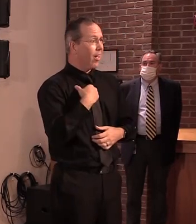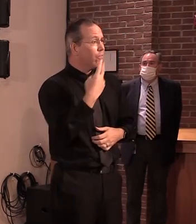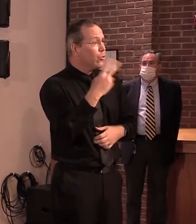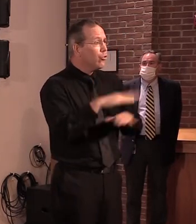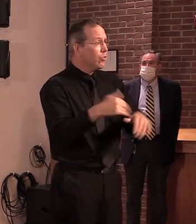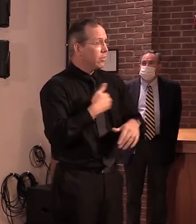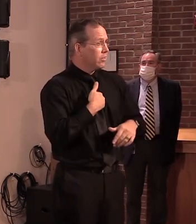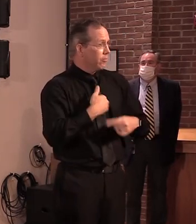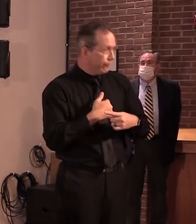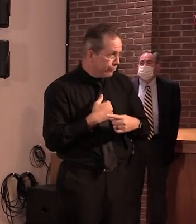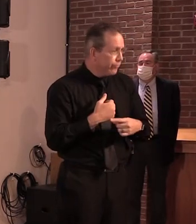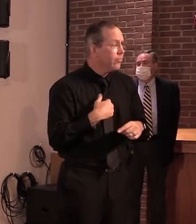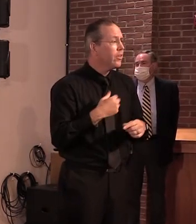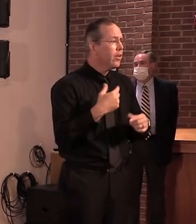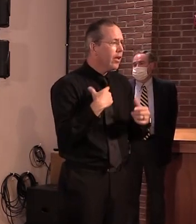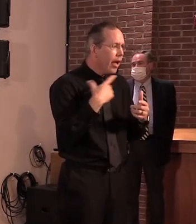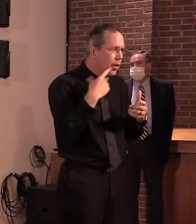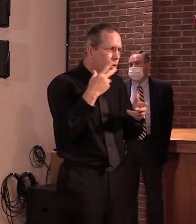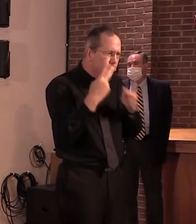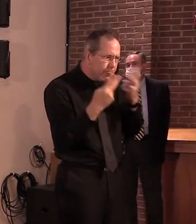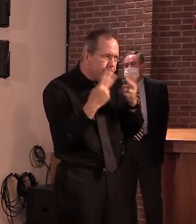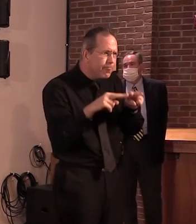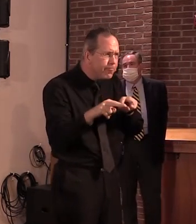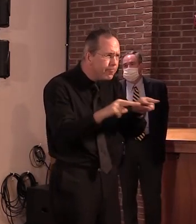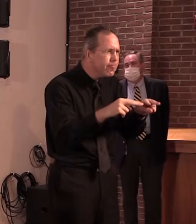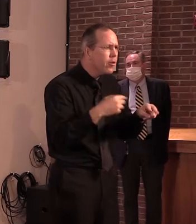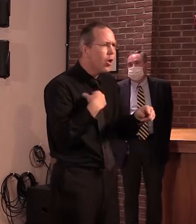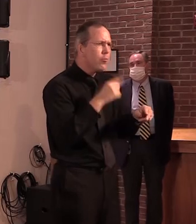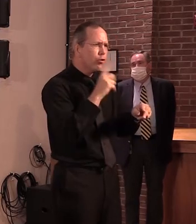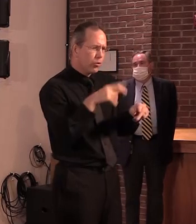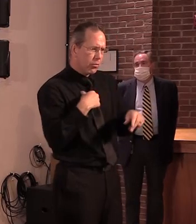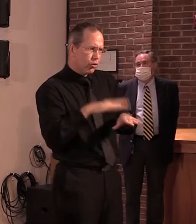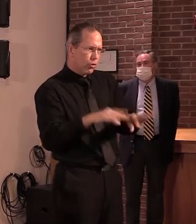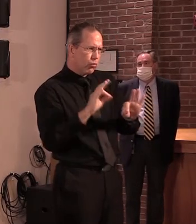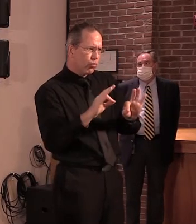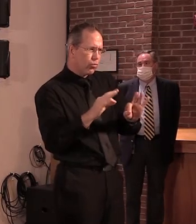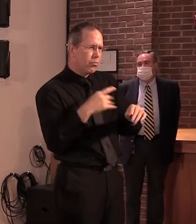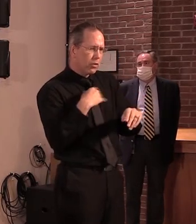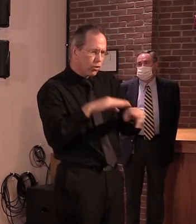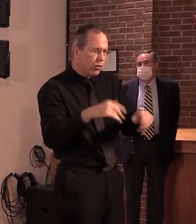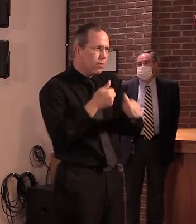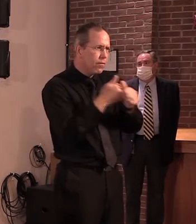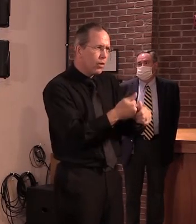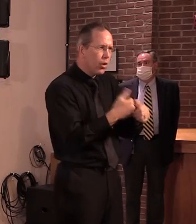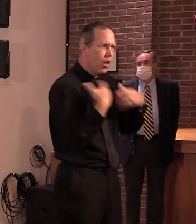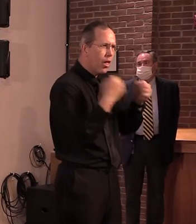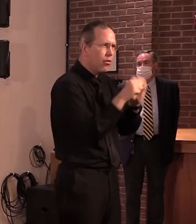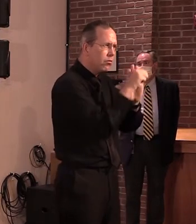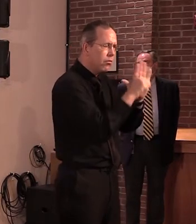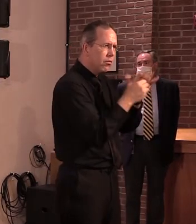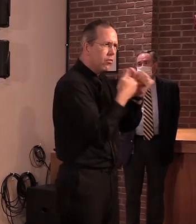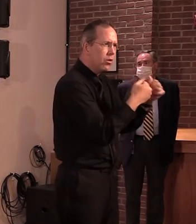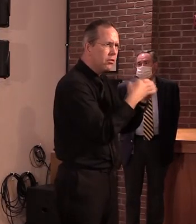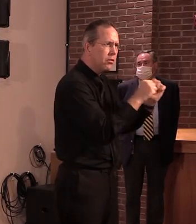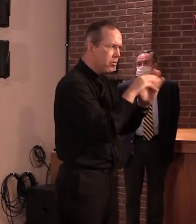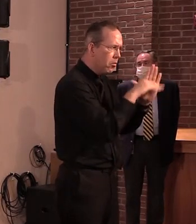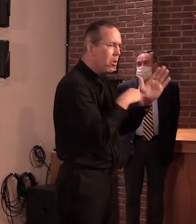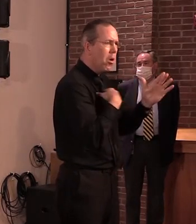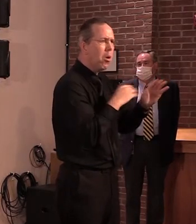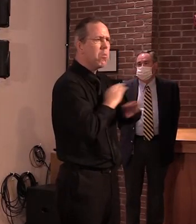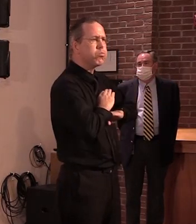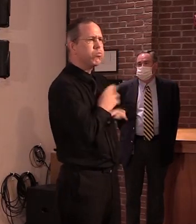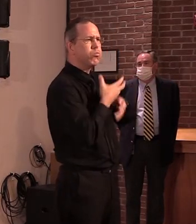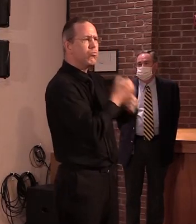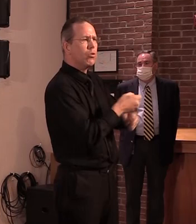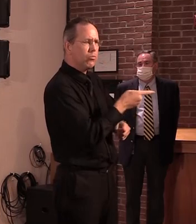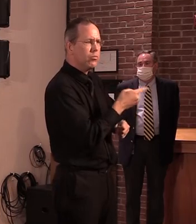center reopen under the guidance of the health department, and that process has been very reassuring to me as a parent. As the president of the